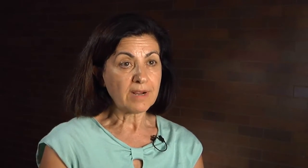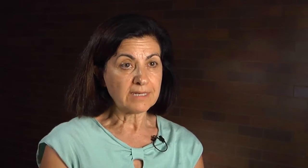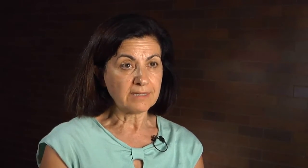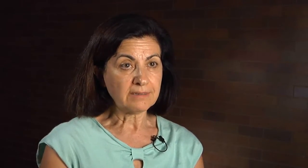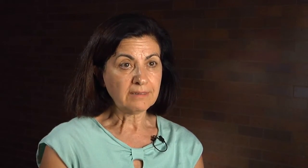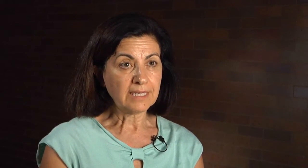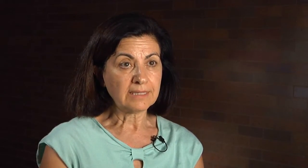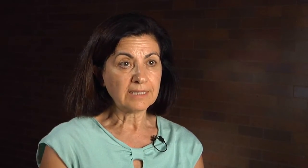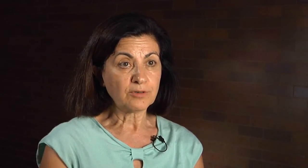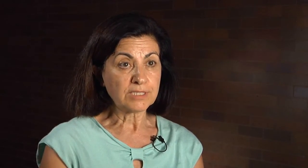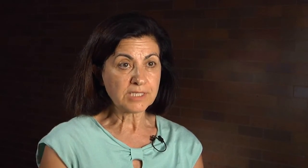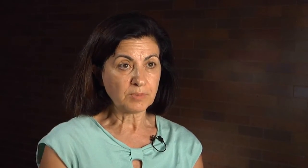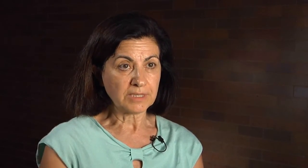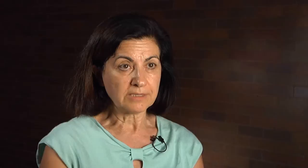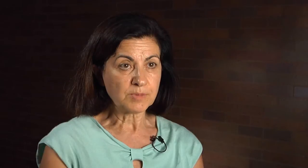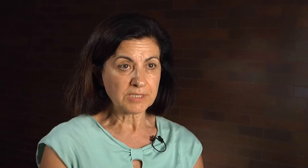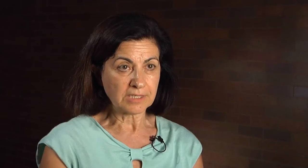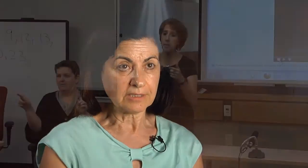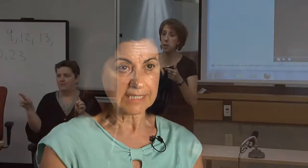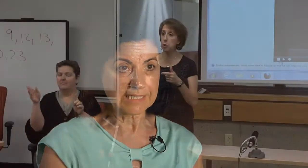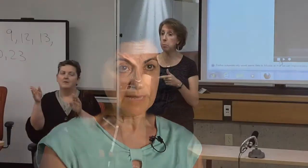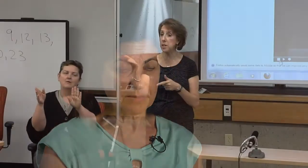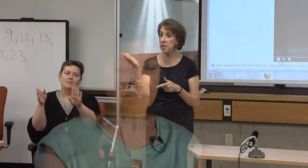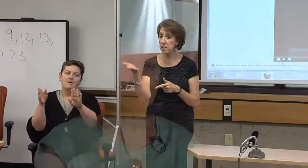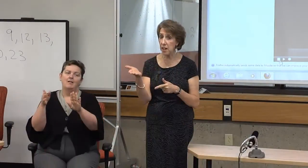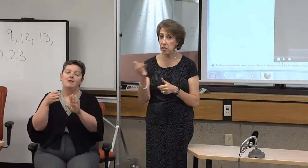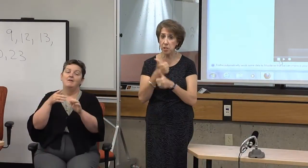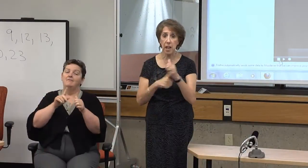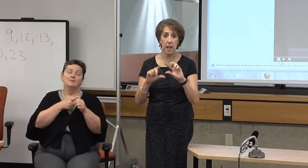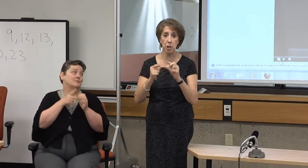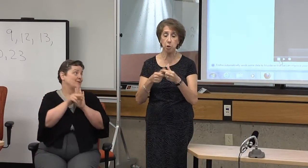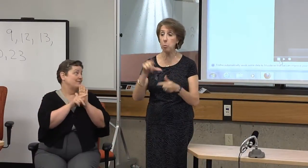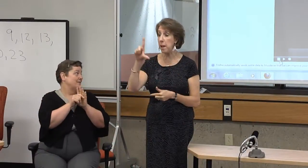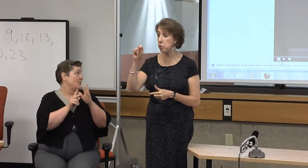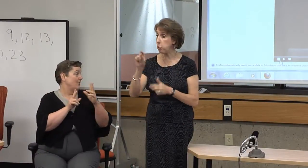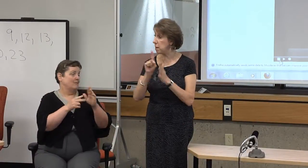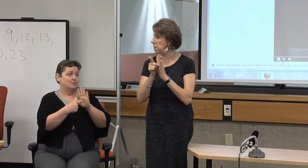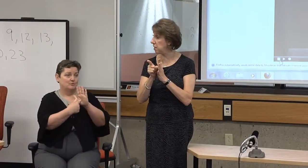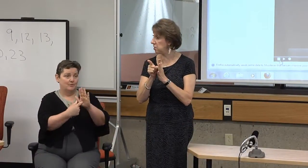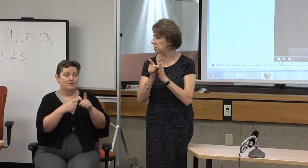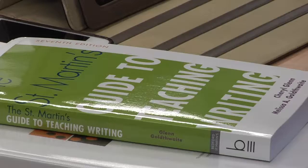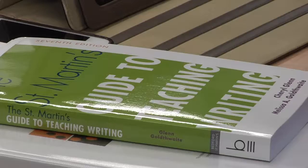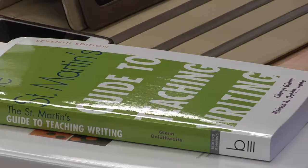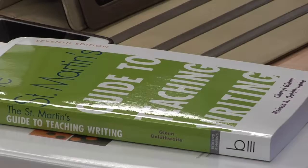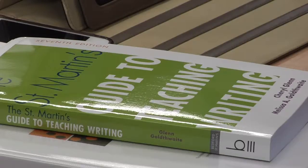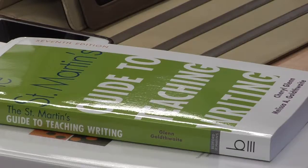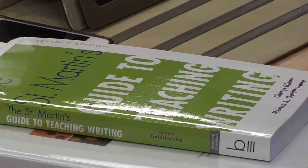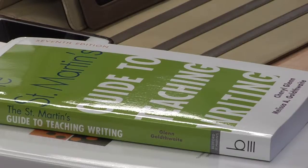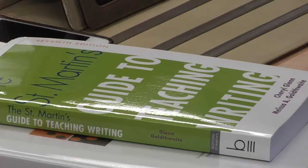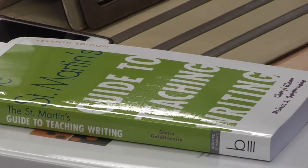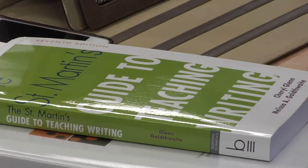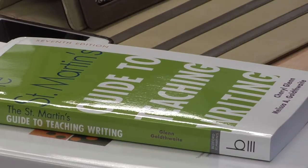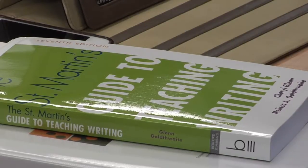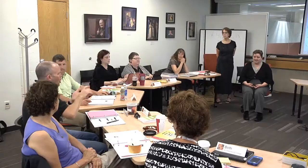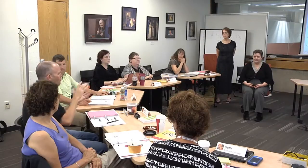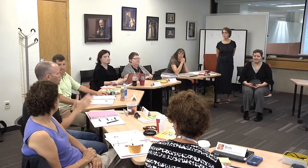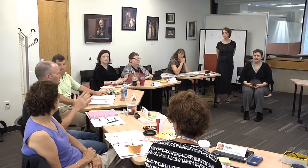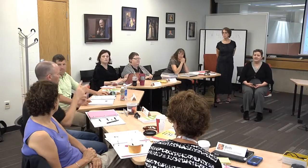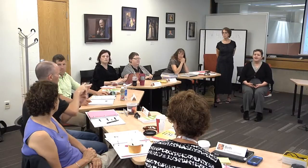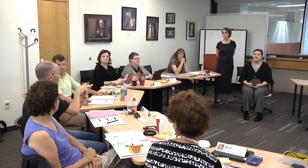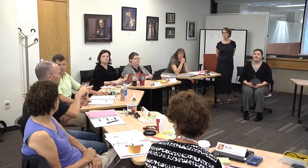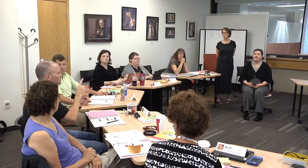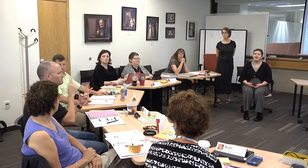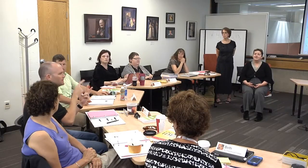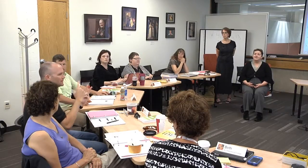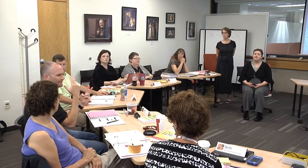more writing in their disciplines, particularly the STEM disciplines. Each group has 20 minutes. They were teamed up,